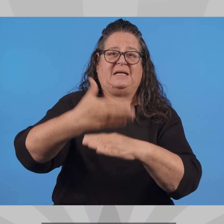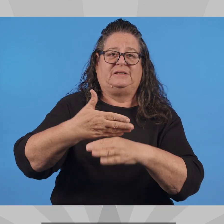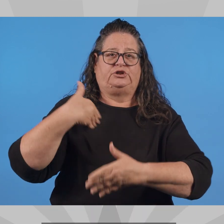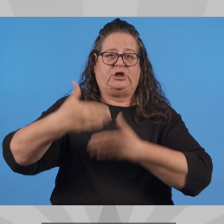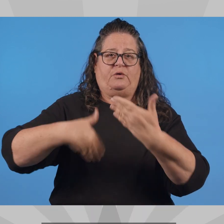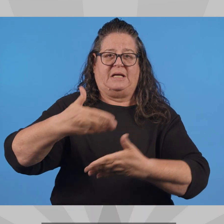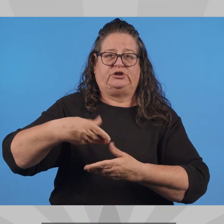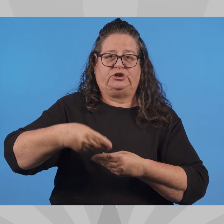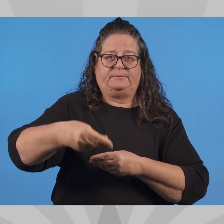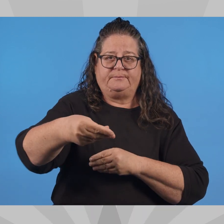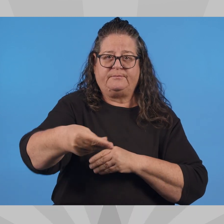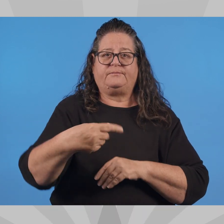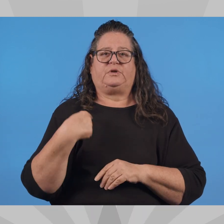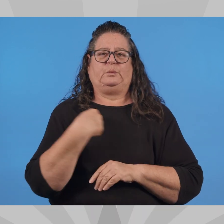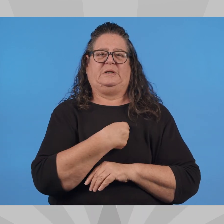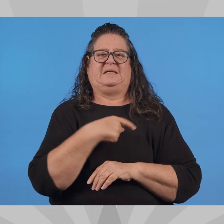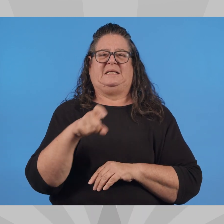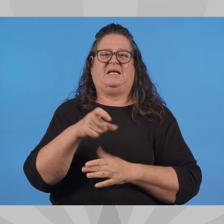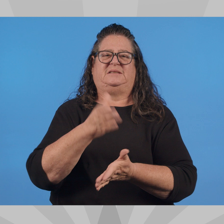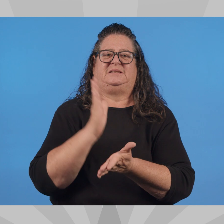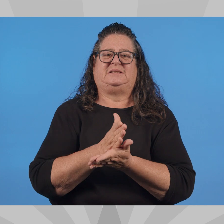next generations.